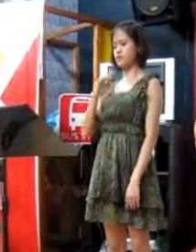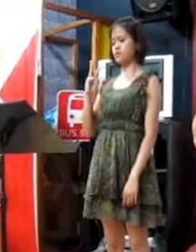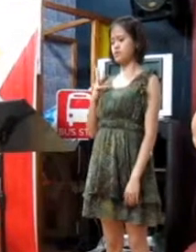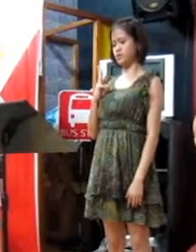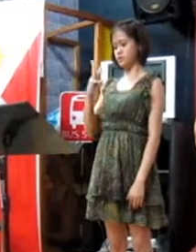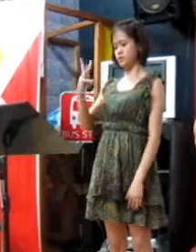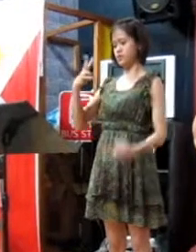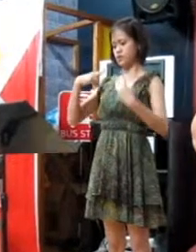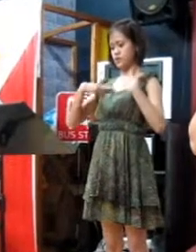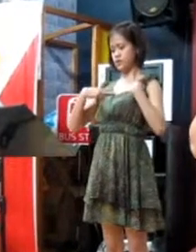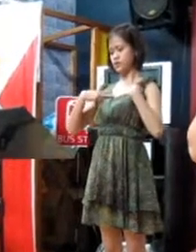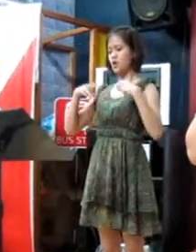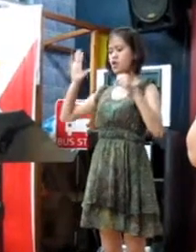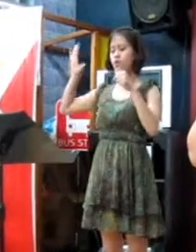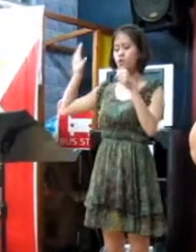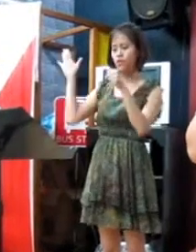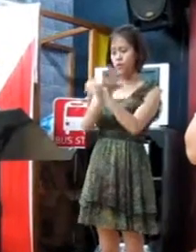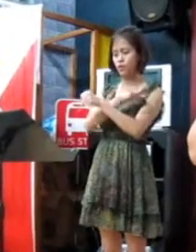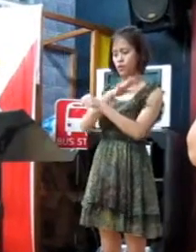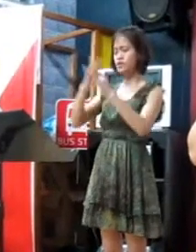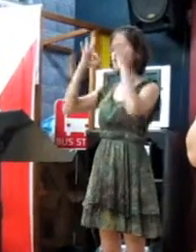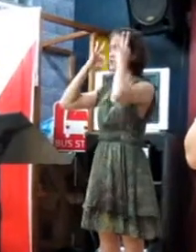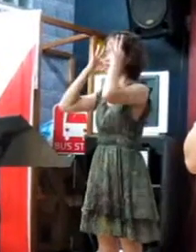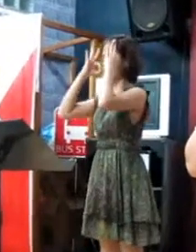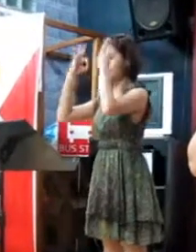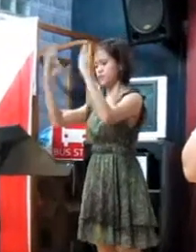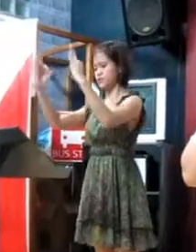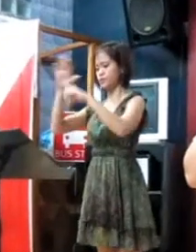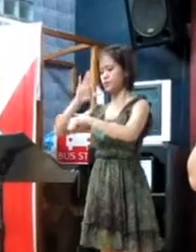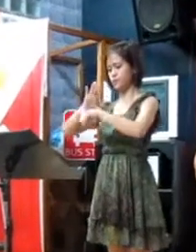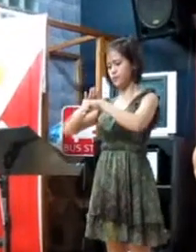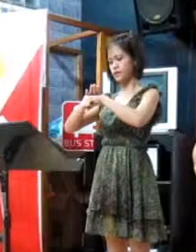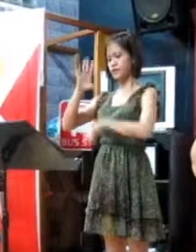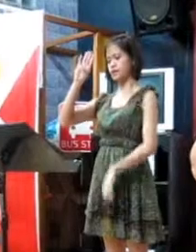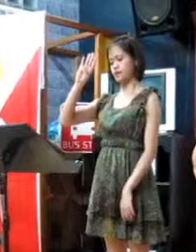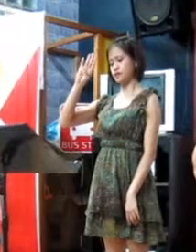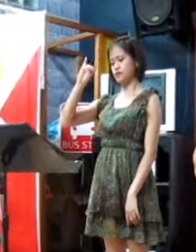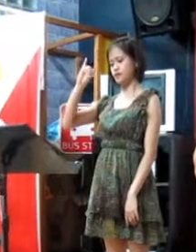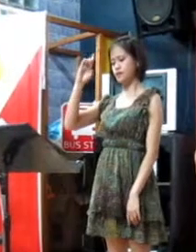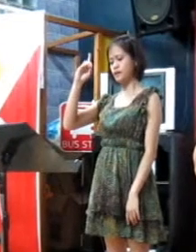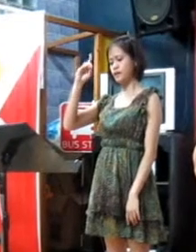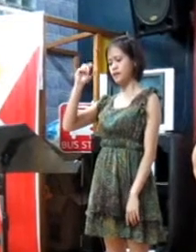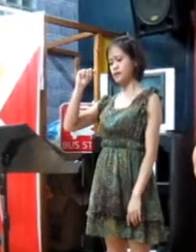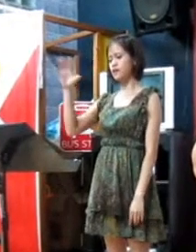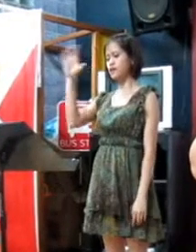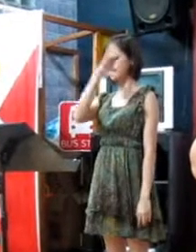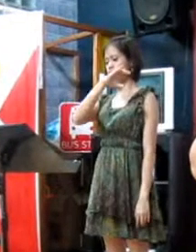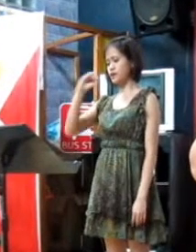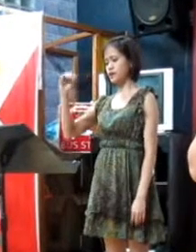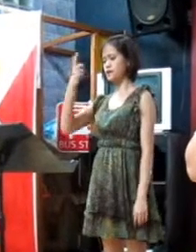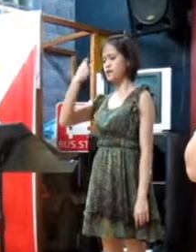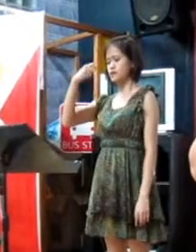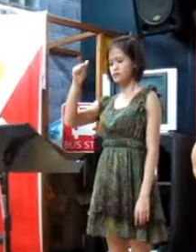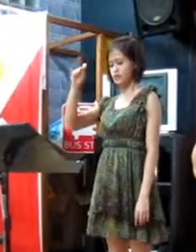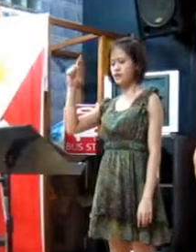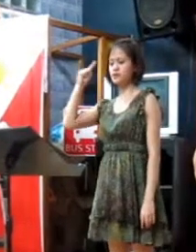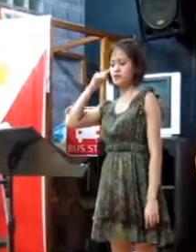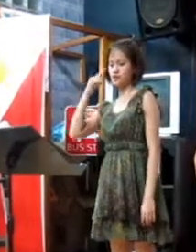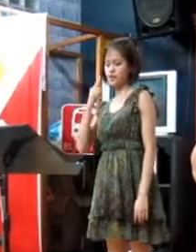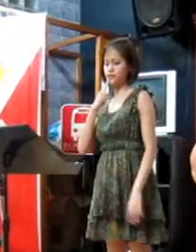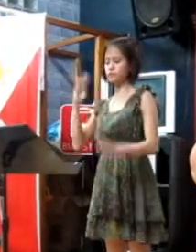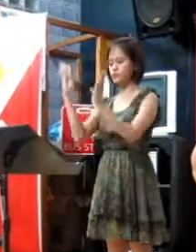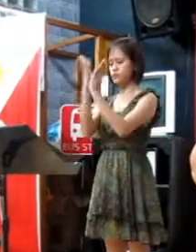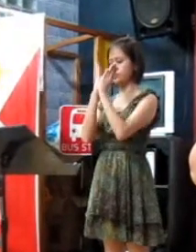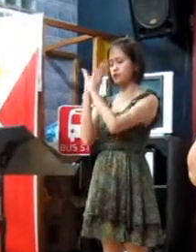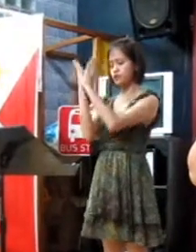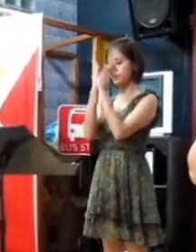I will have full focus on BIDA and the deaf